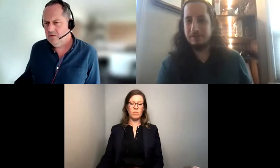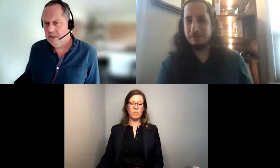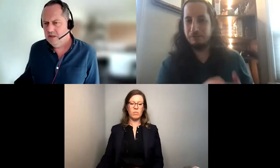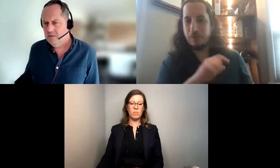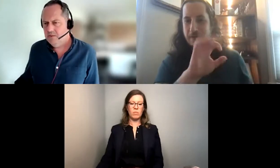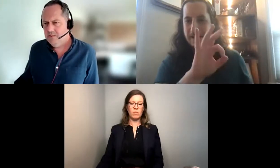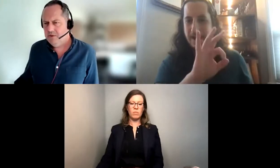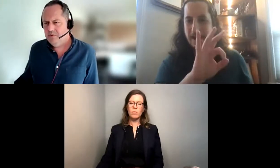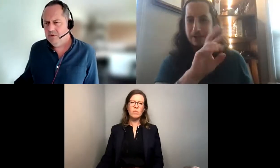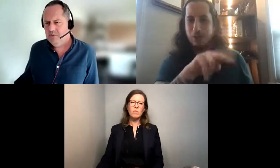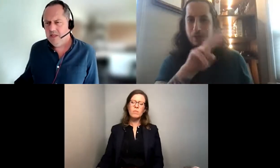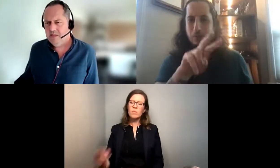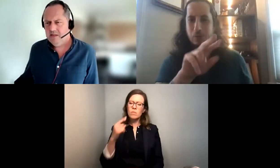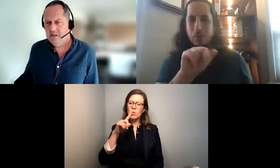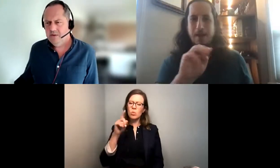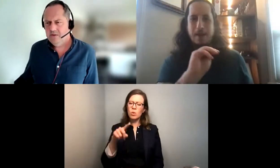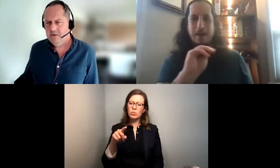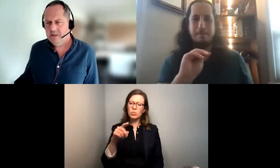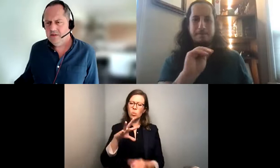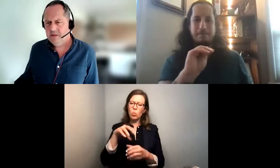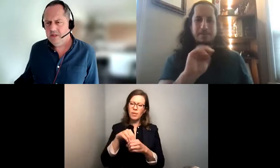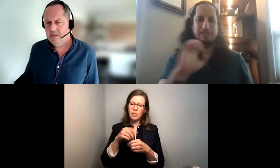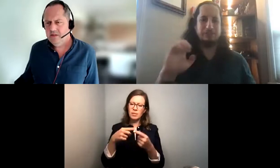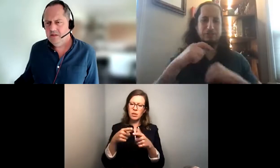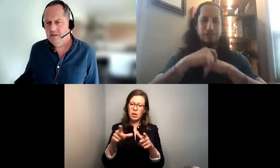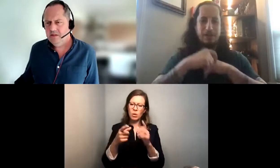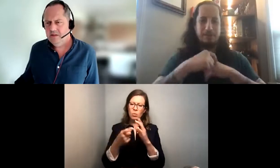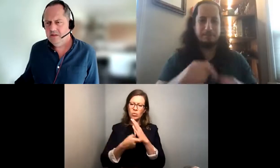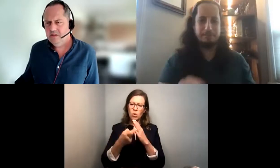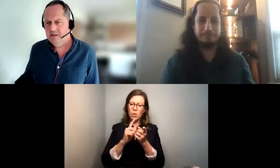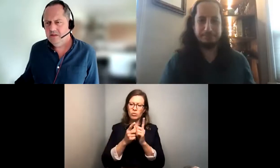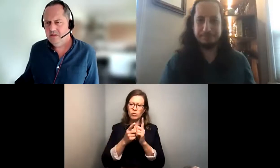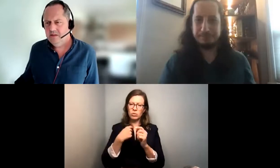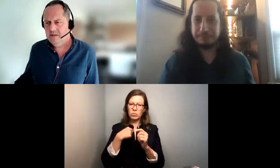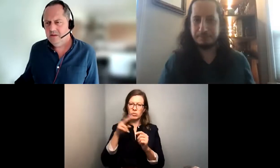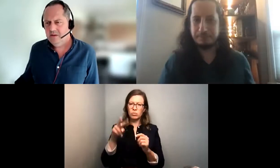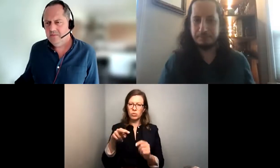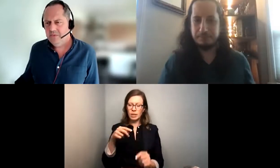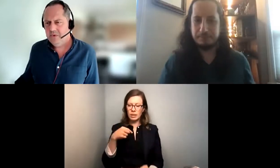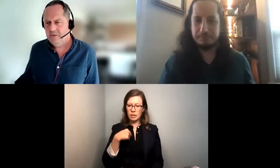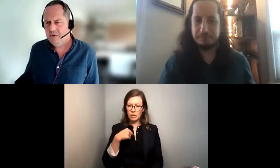Just reading it. Would it be possible to do within sign language automatic translation?